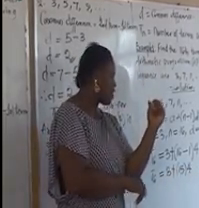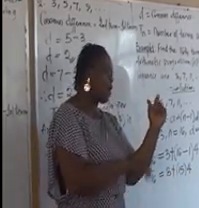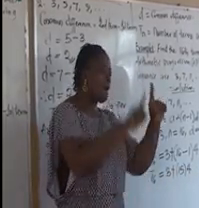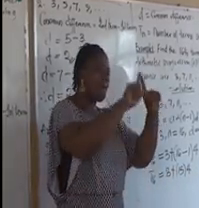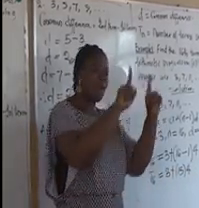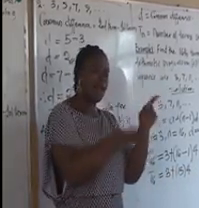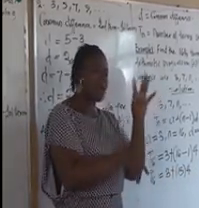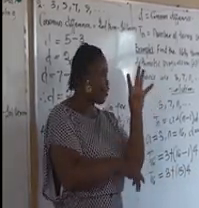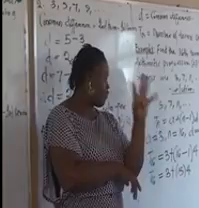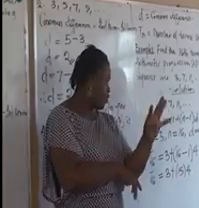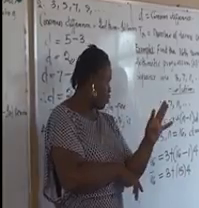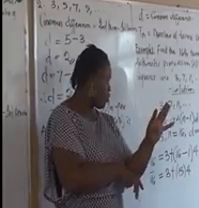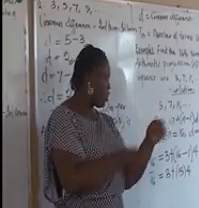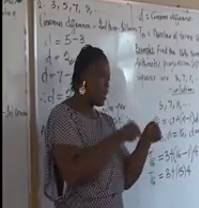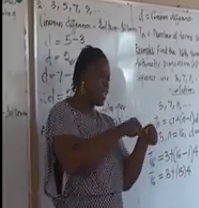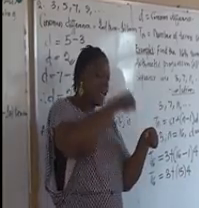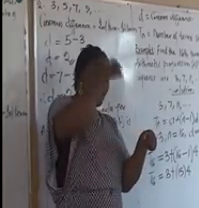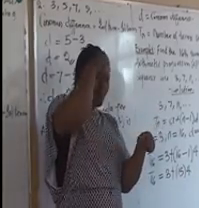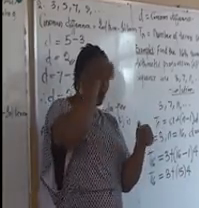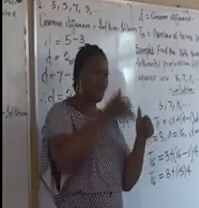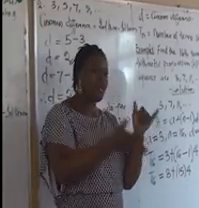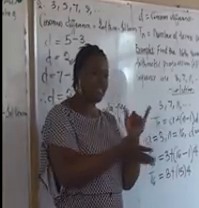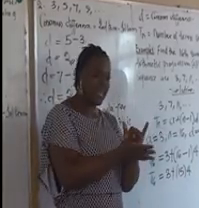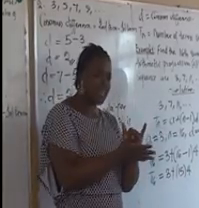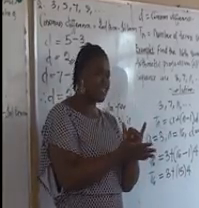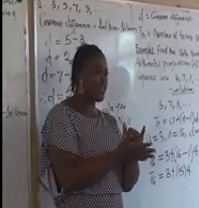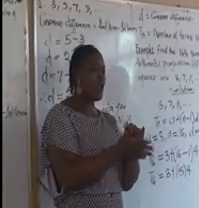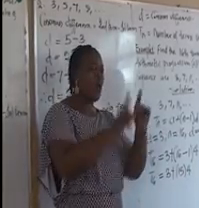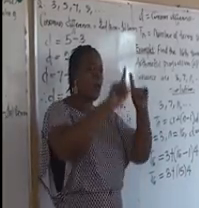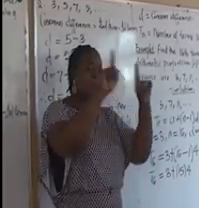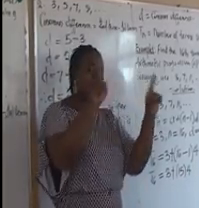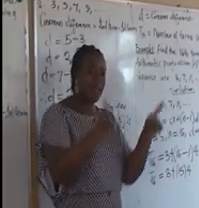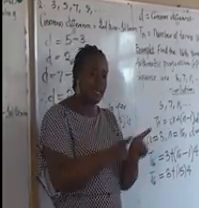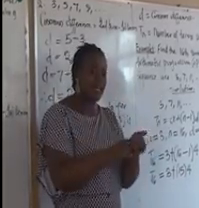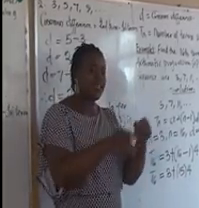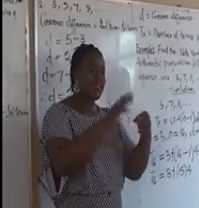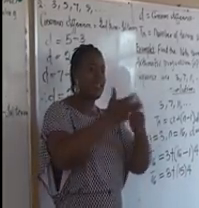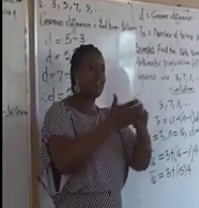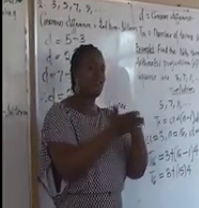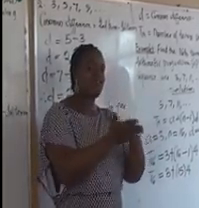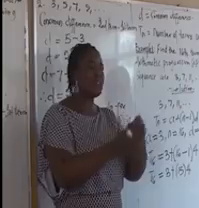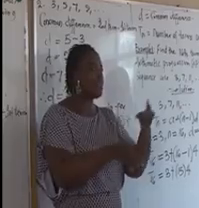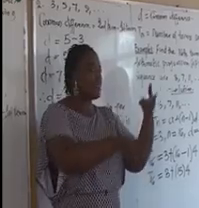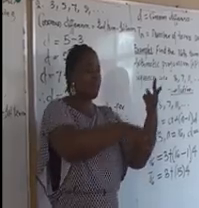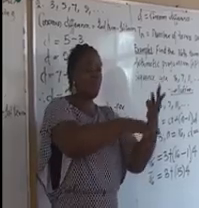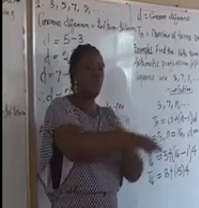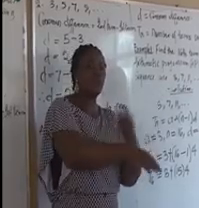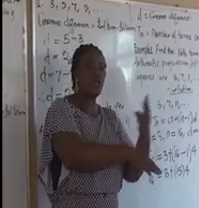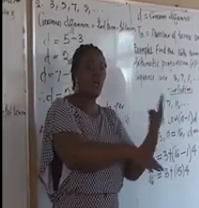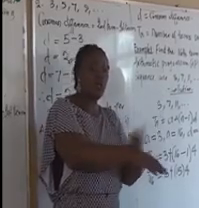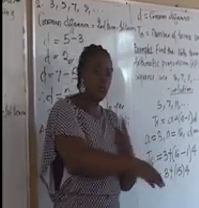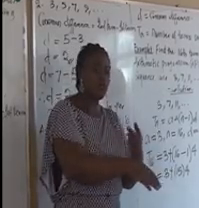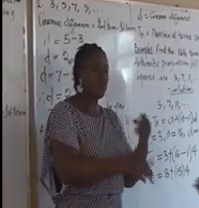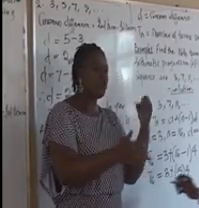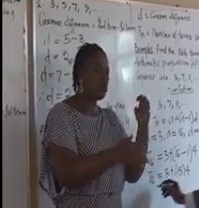Bracket 4. Remember, brackets connote multiplication. So we're going to multiply first before we do the